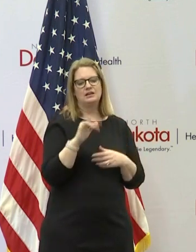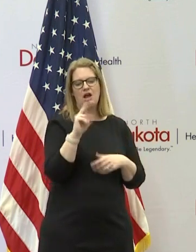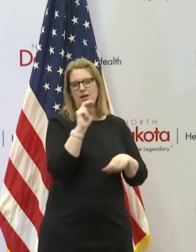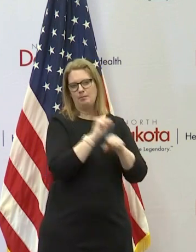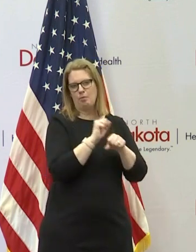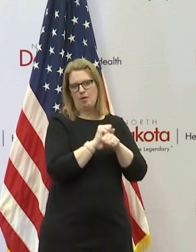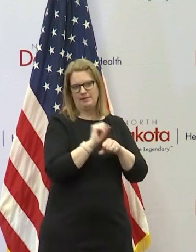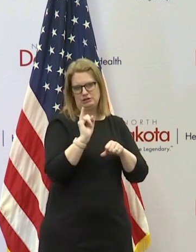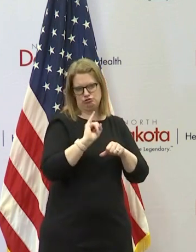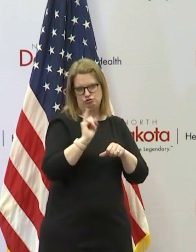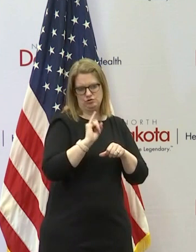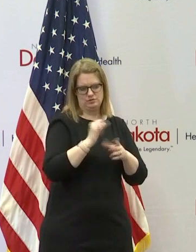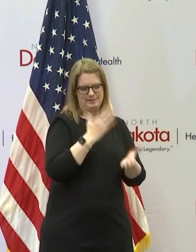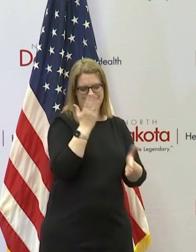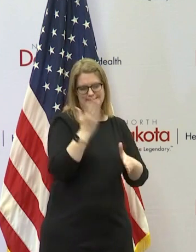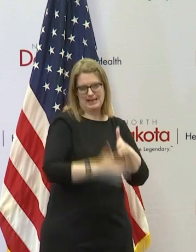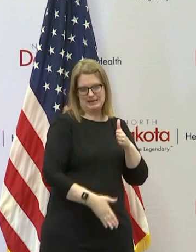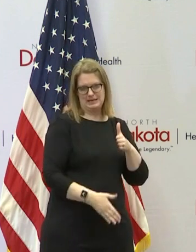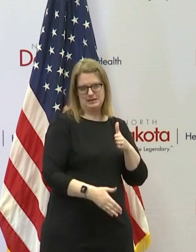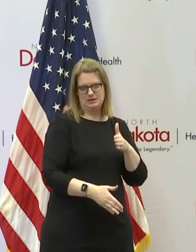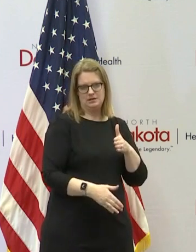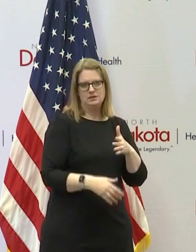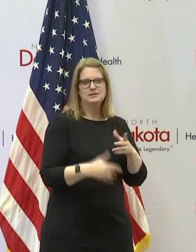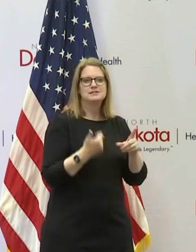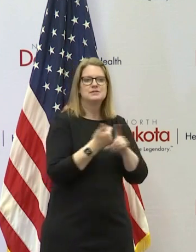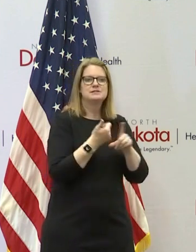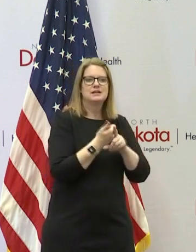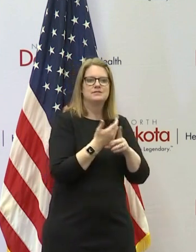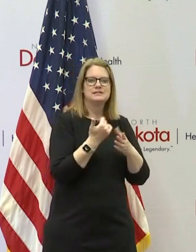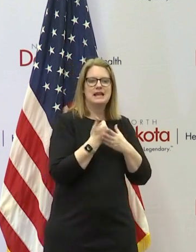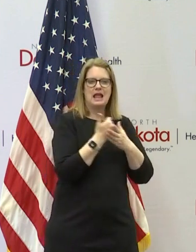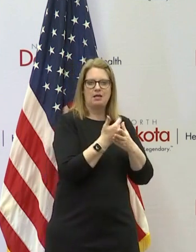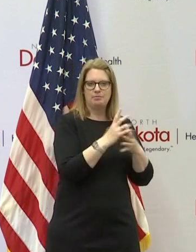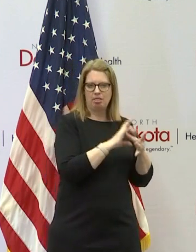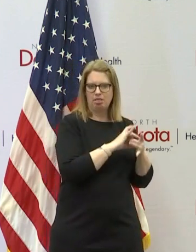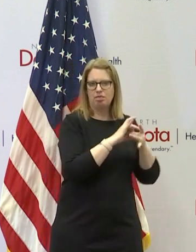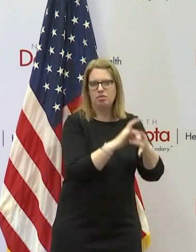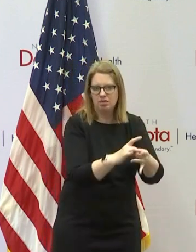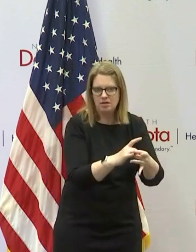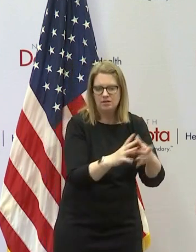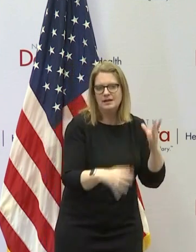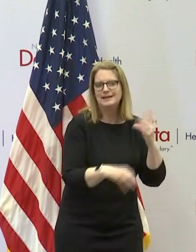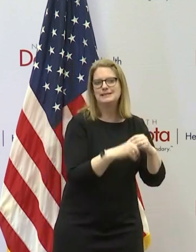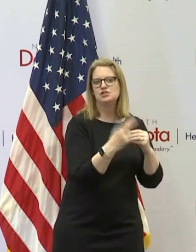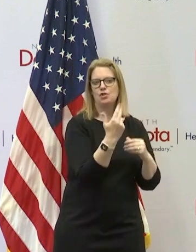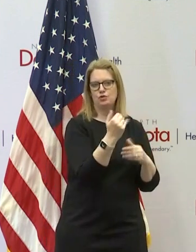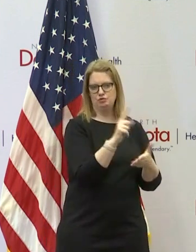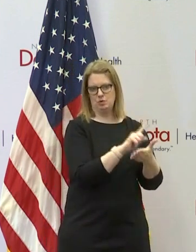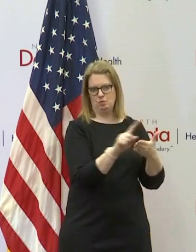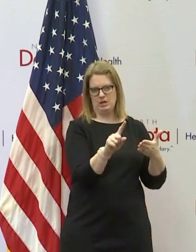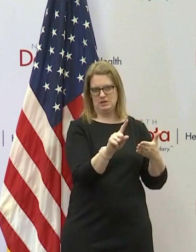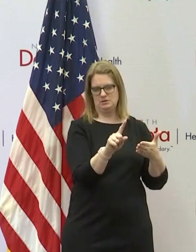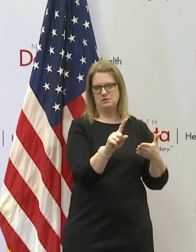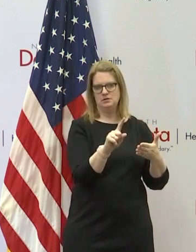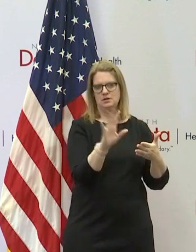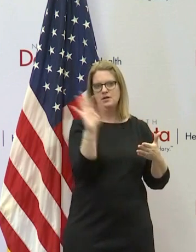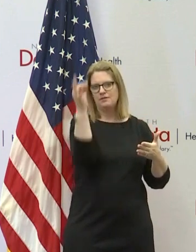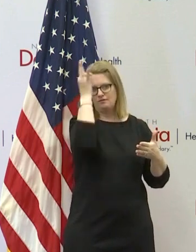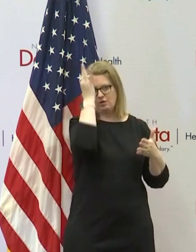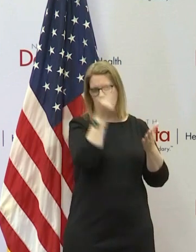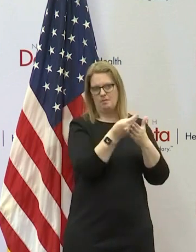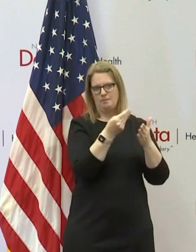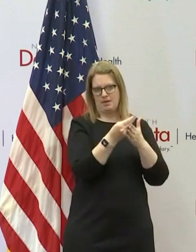would have before discontinued. So this was a bridge program that allowed the additional 13 weeks, all federally